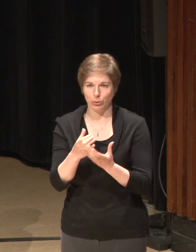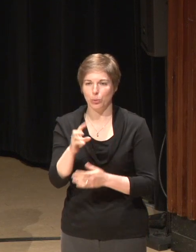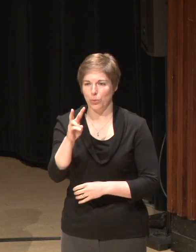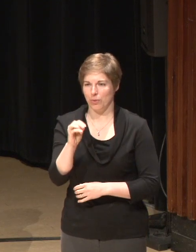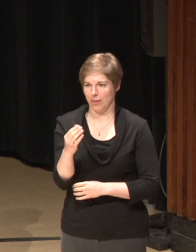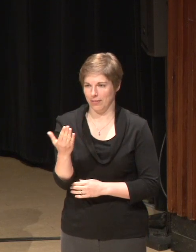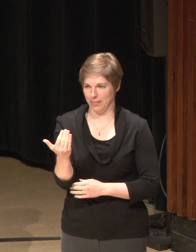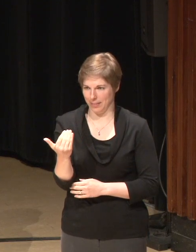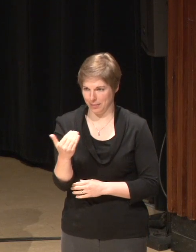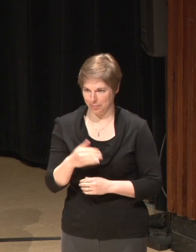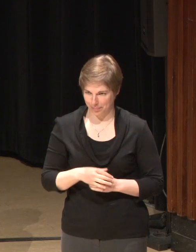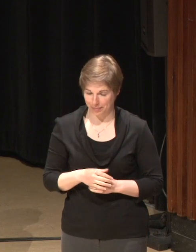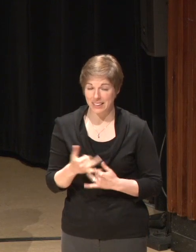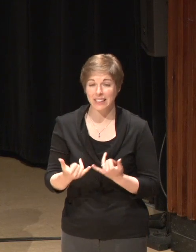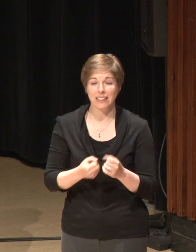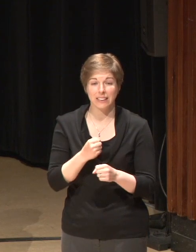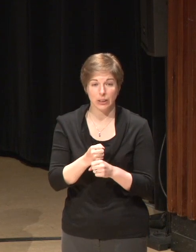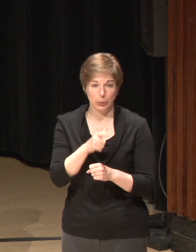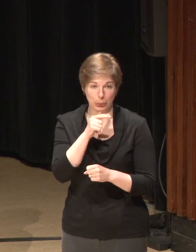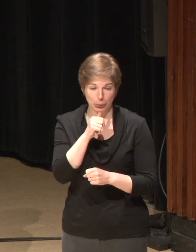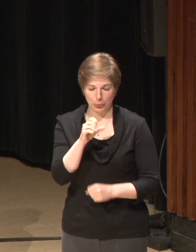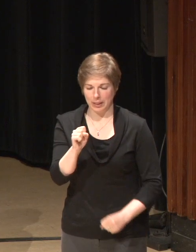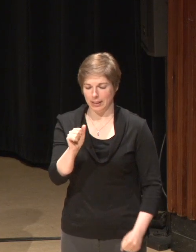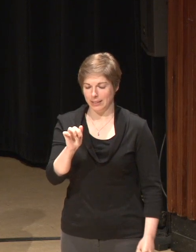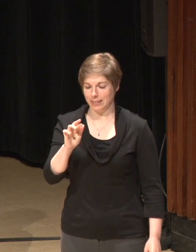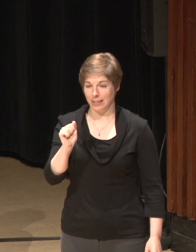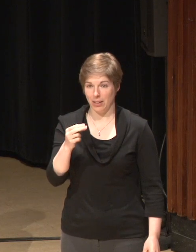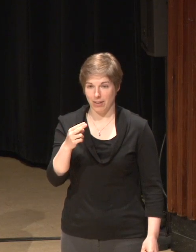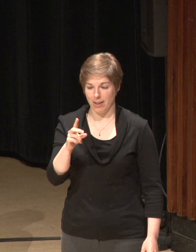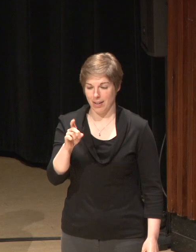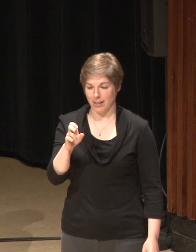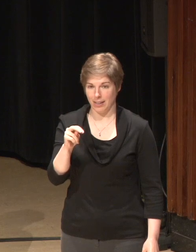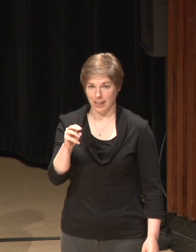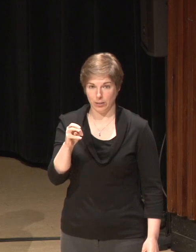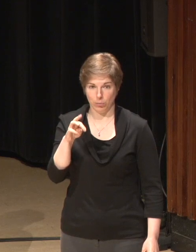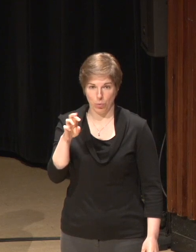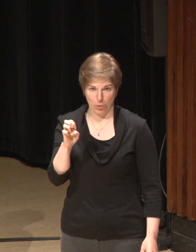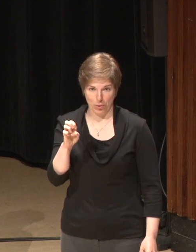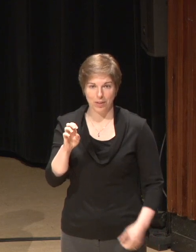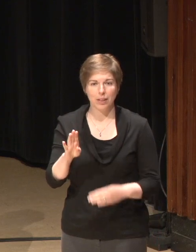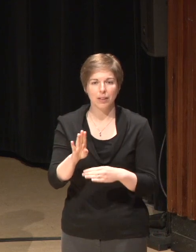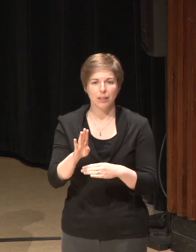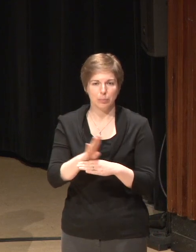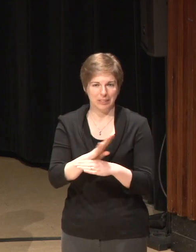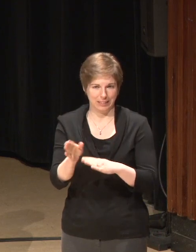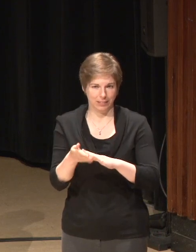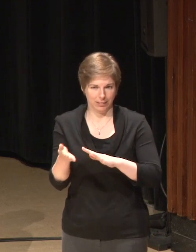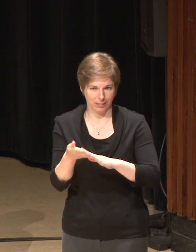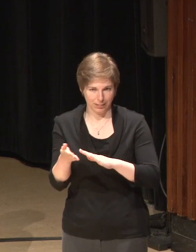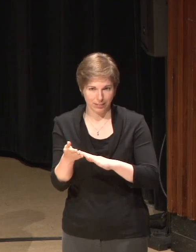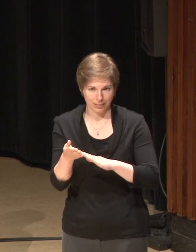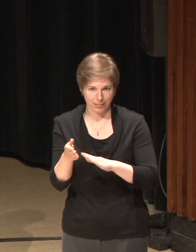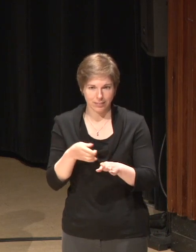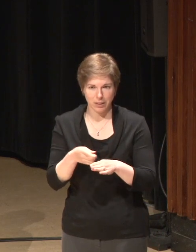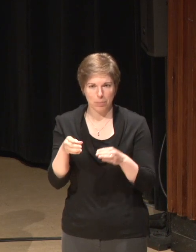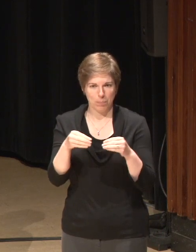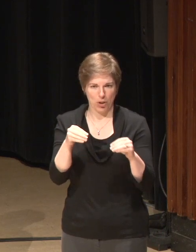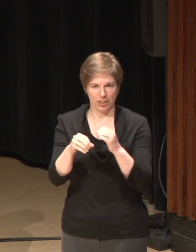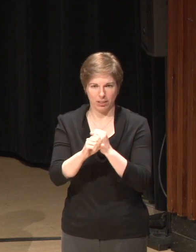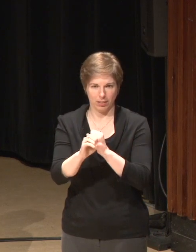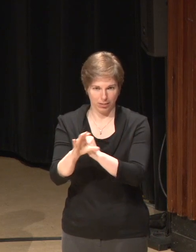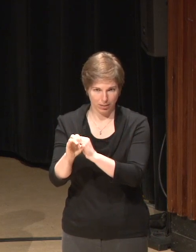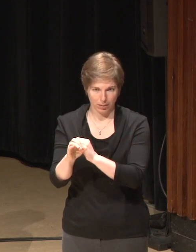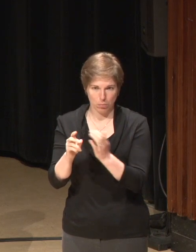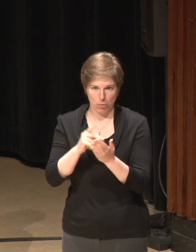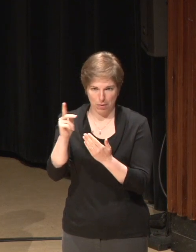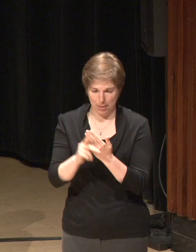This year's valedictorian is Sarah Densmore of the Business Administration Marketing Program. Sarah entered the doors of Nova Scotia Community